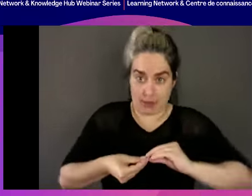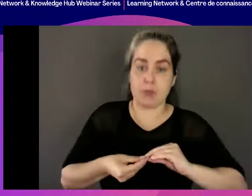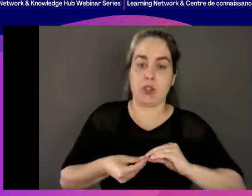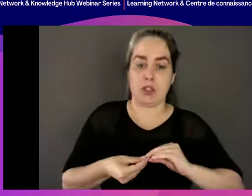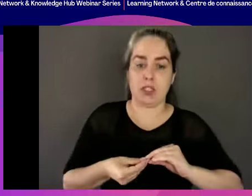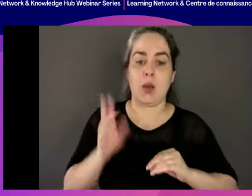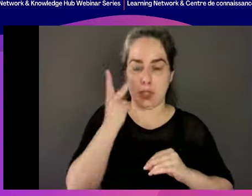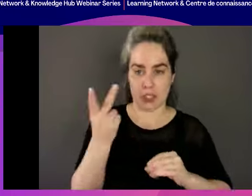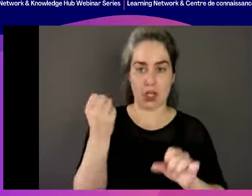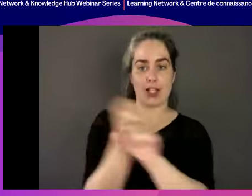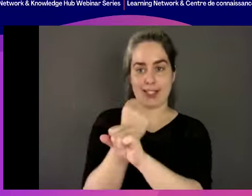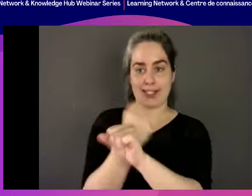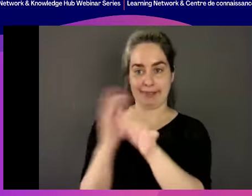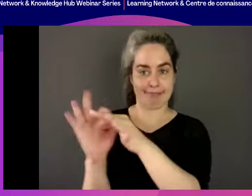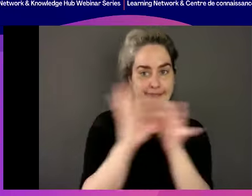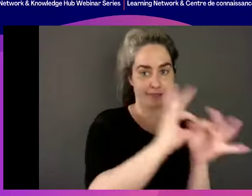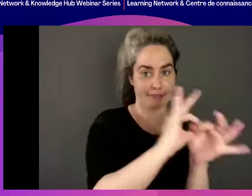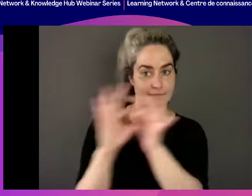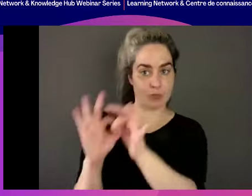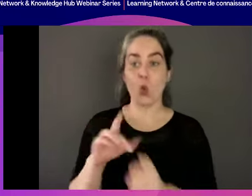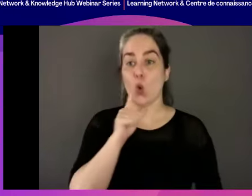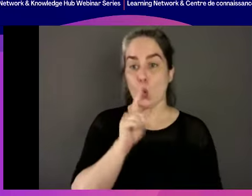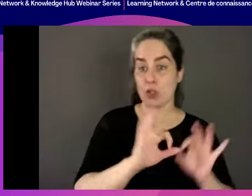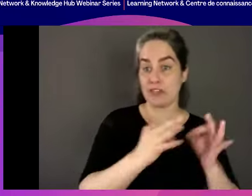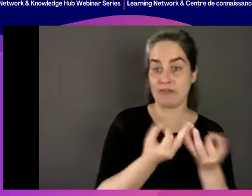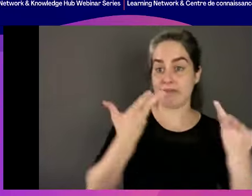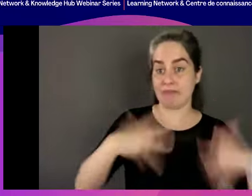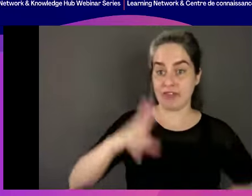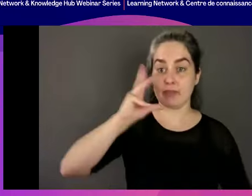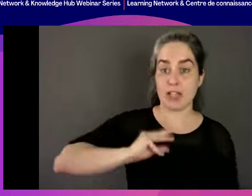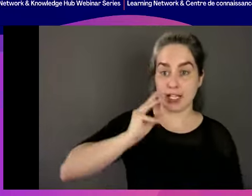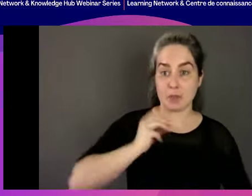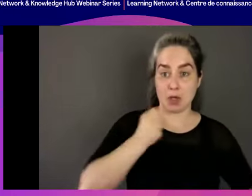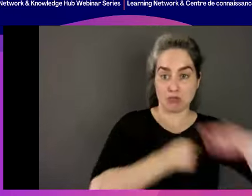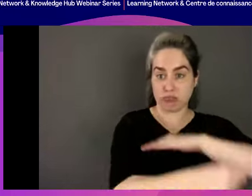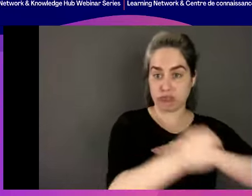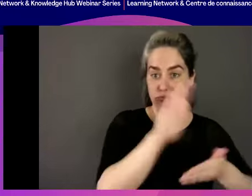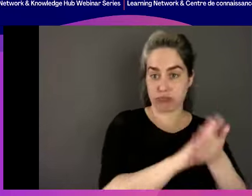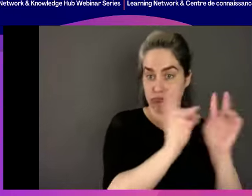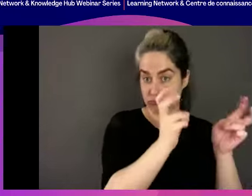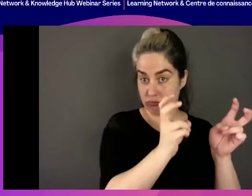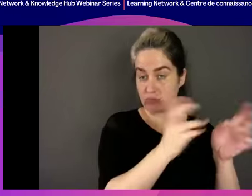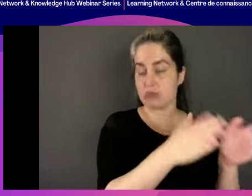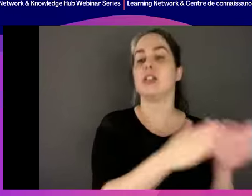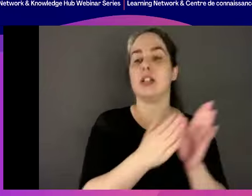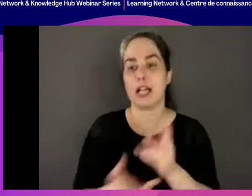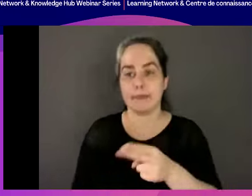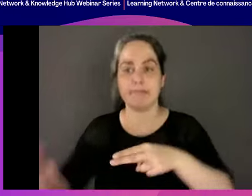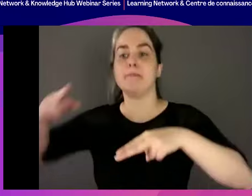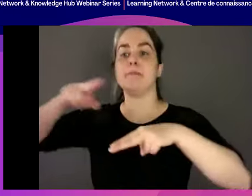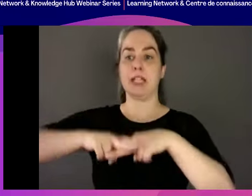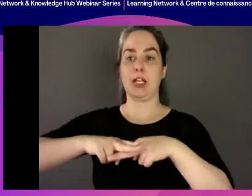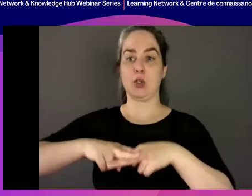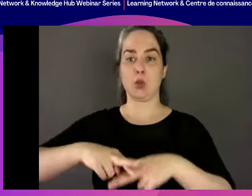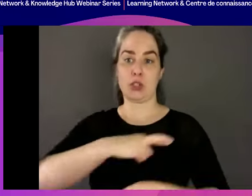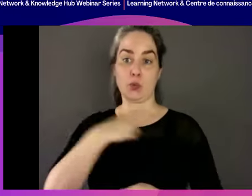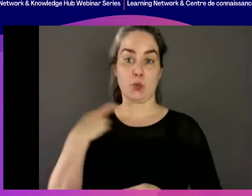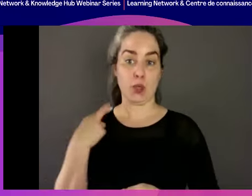between those who had a family background of residential school and an increased risk of being affected by the child welfare system.